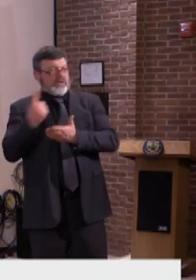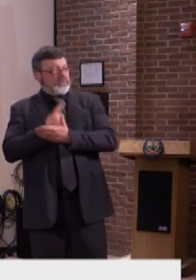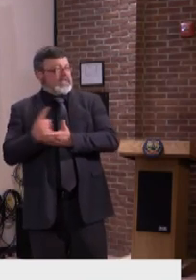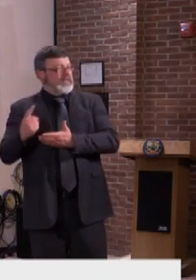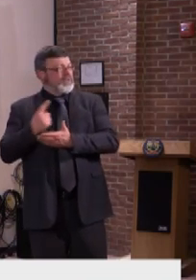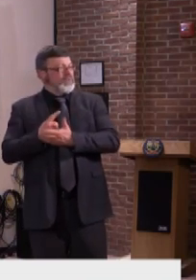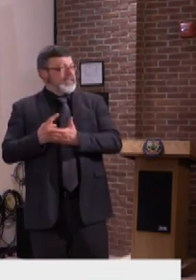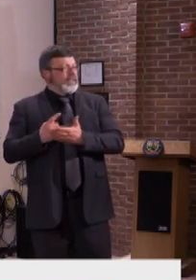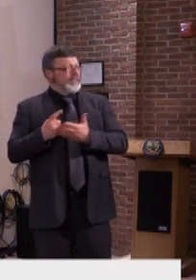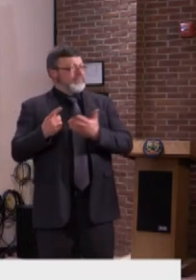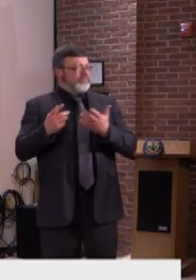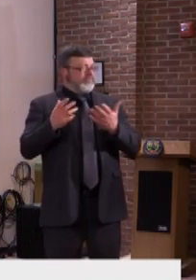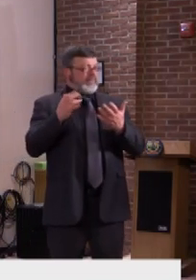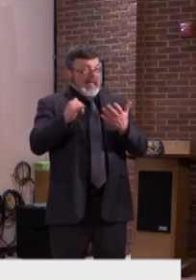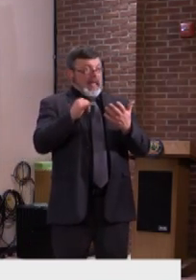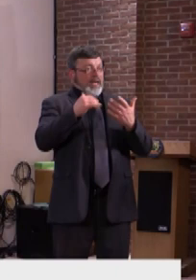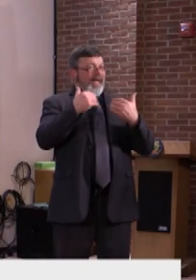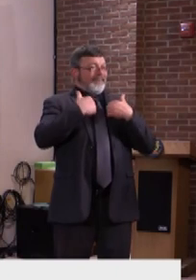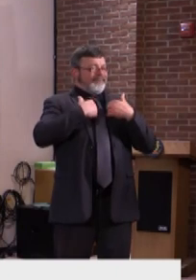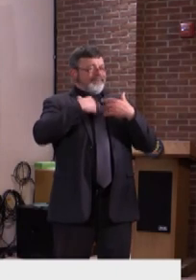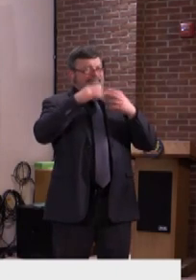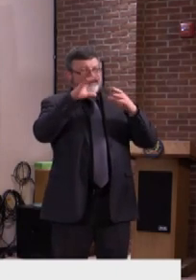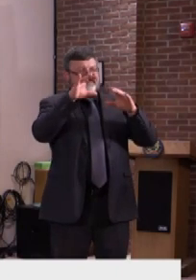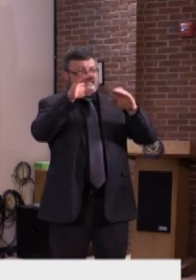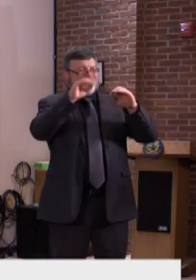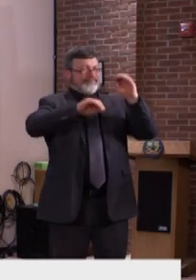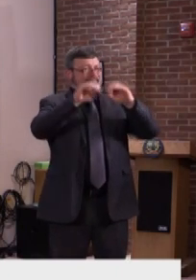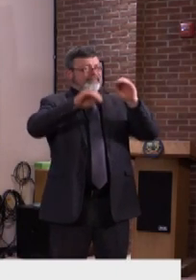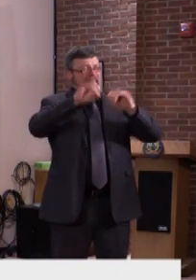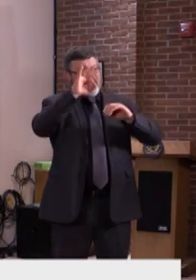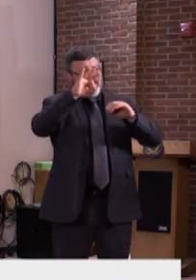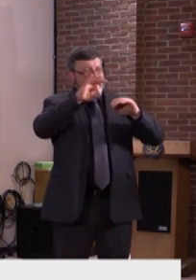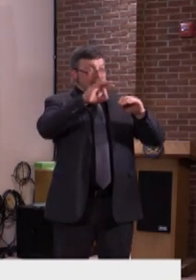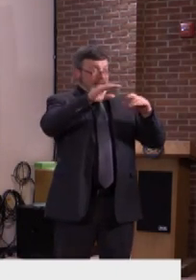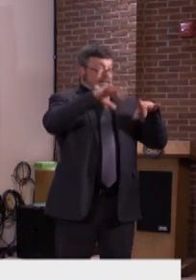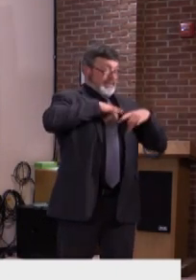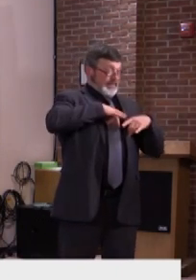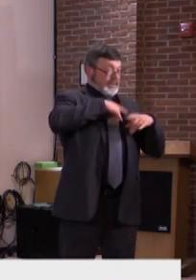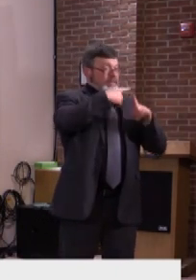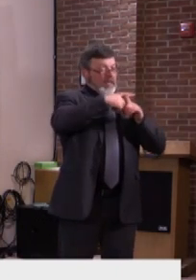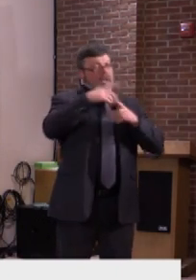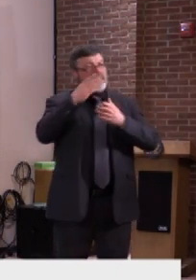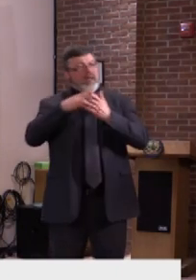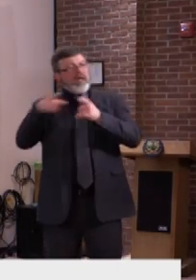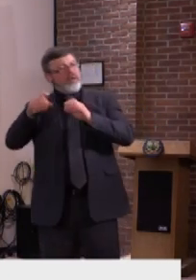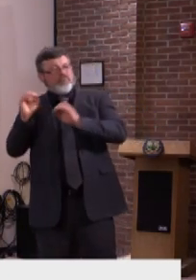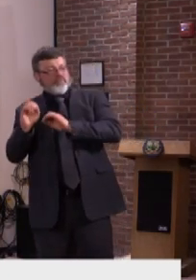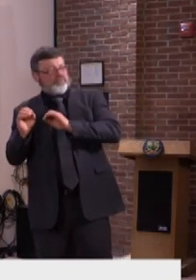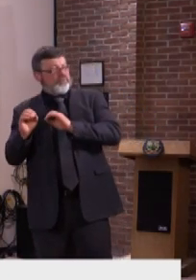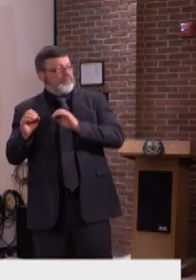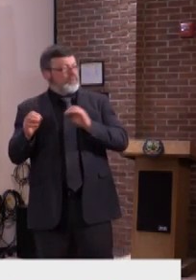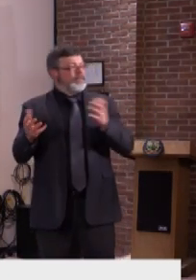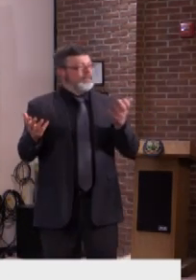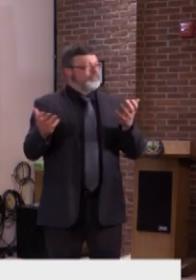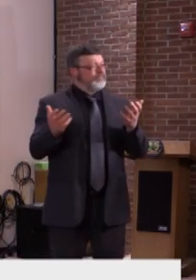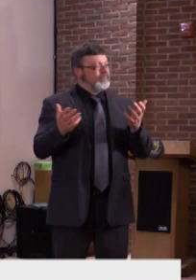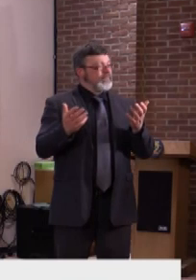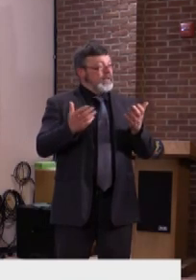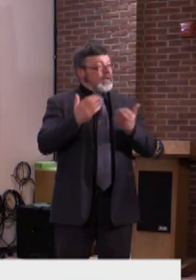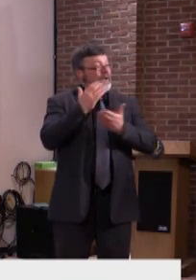negatives but more more negatives than positive some weeks in the flip of that other